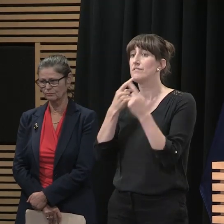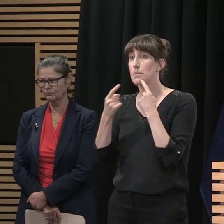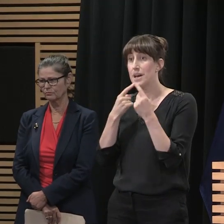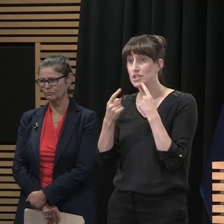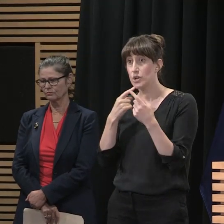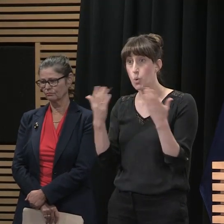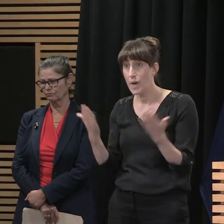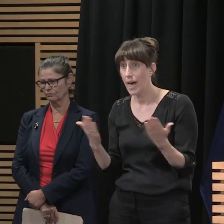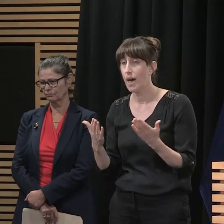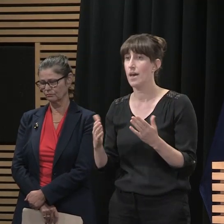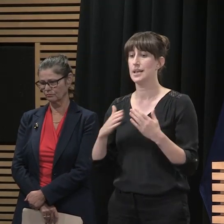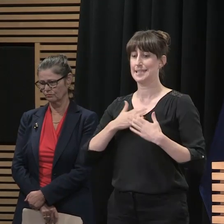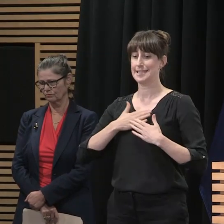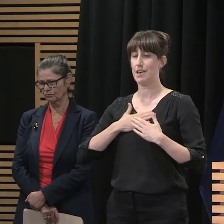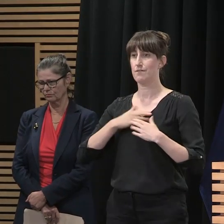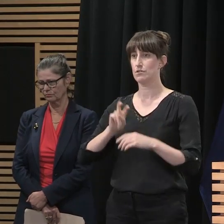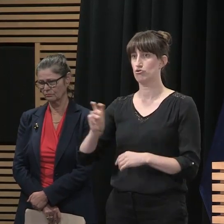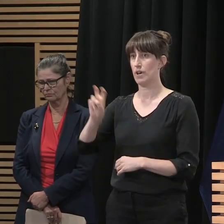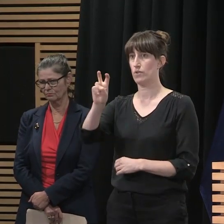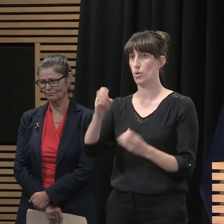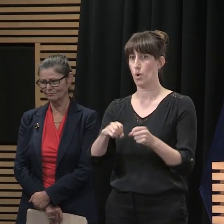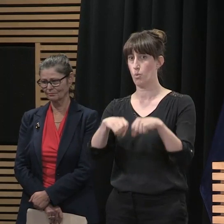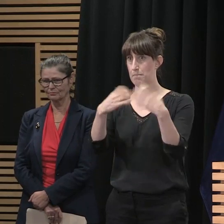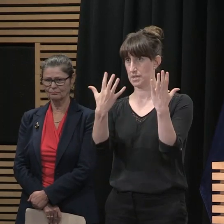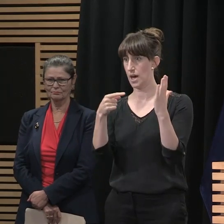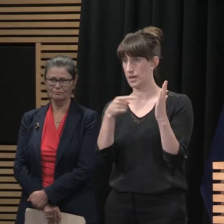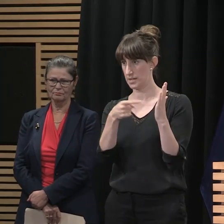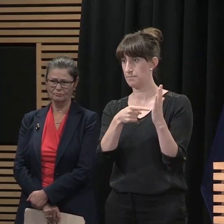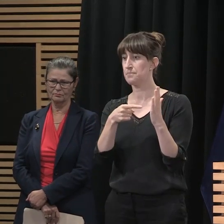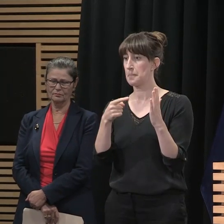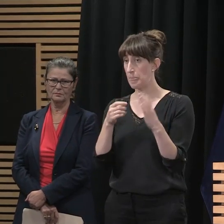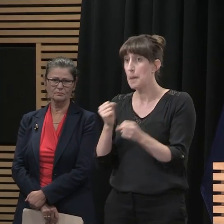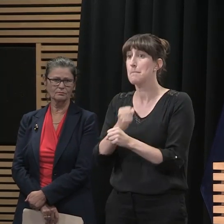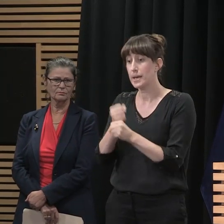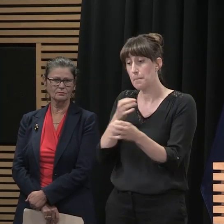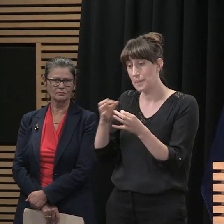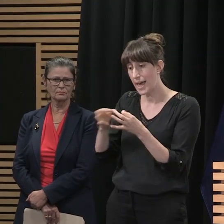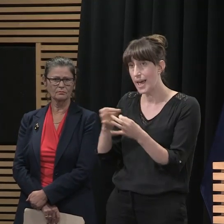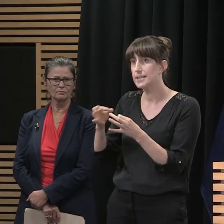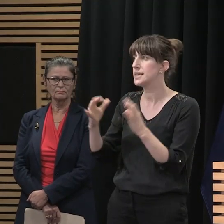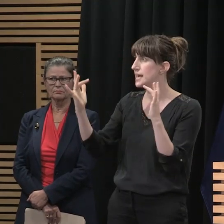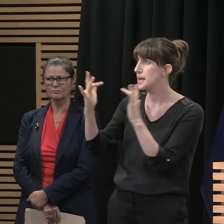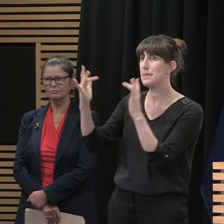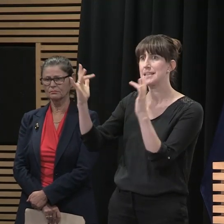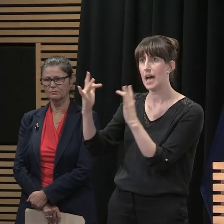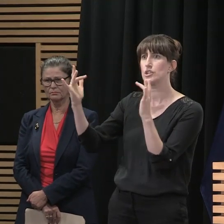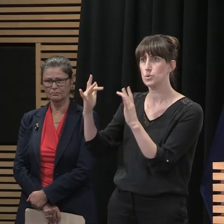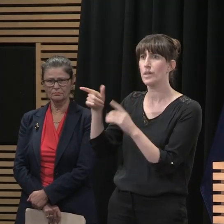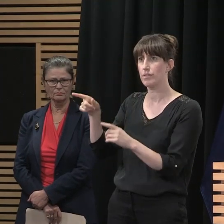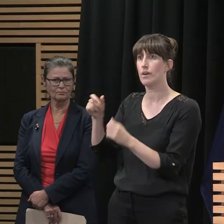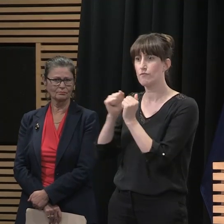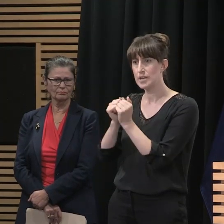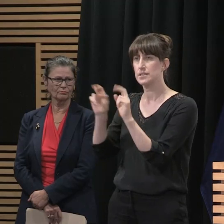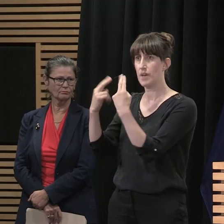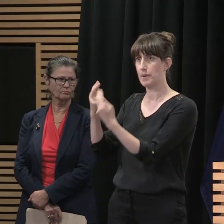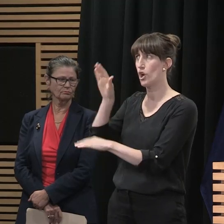Travel website, and all New Zealanders overseas should visit that website and keep up to date. The Ministry would also like to